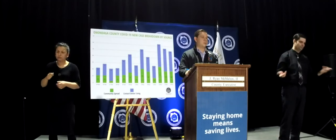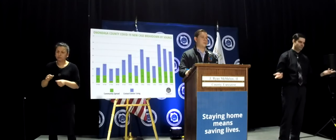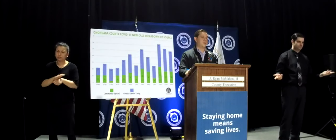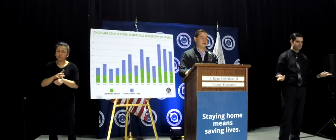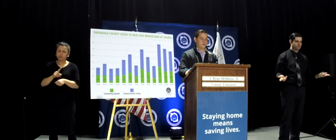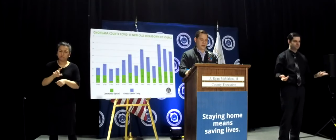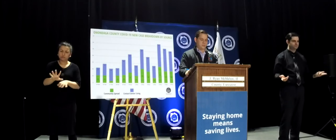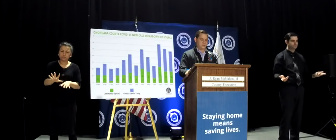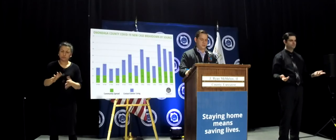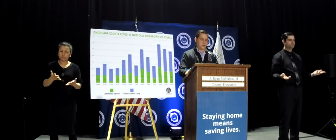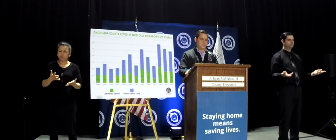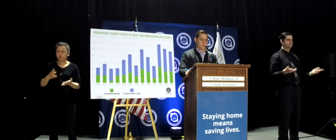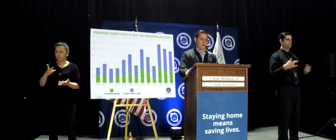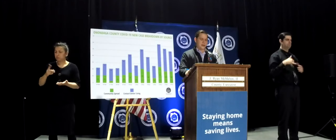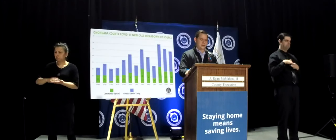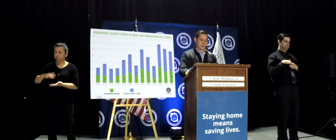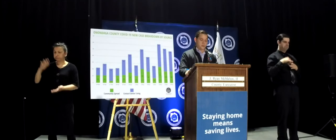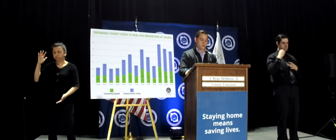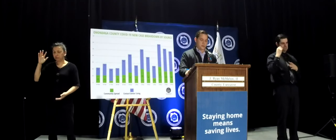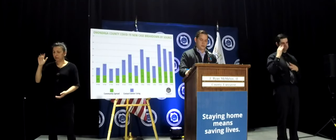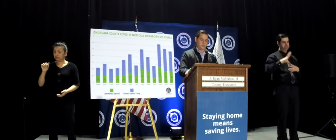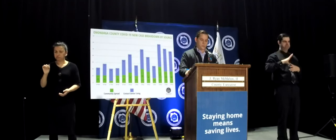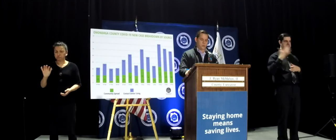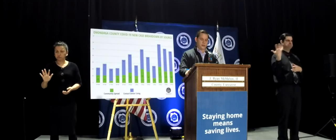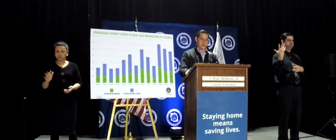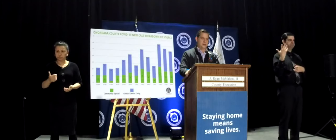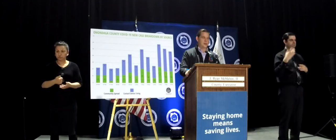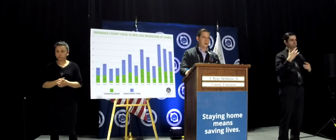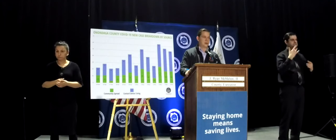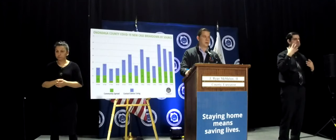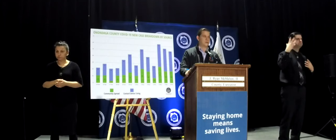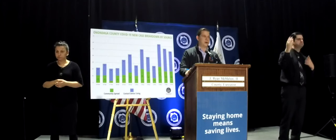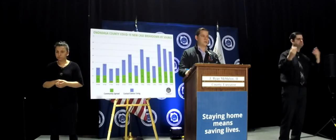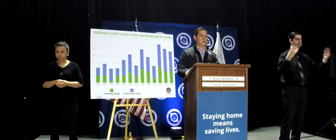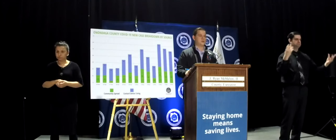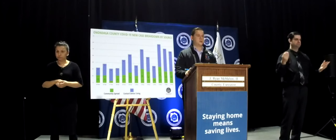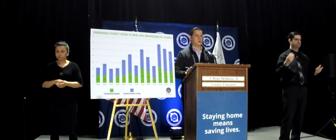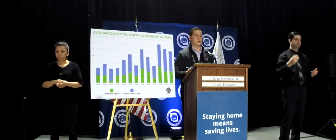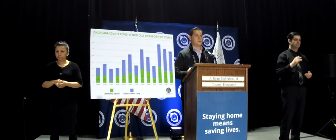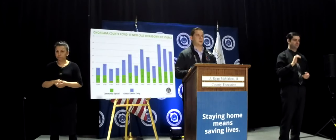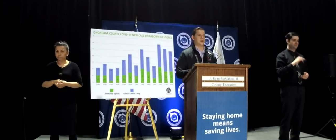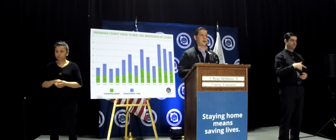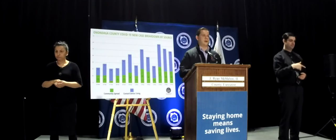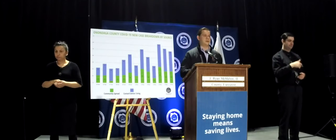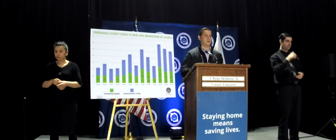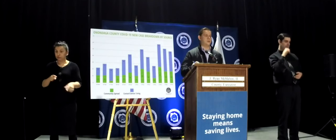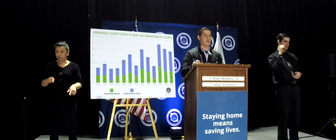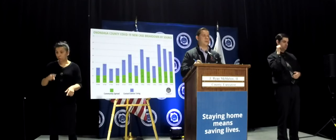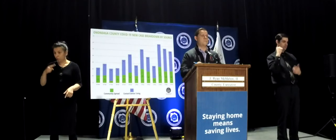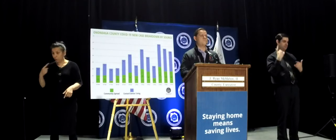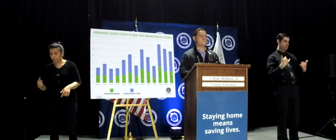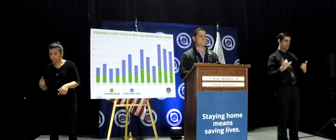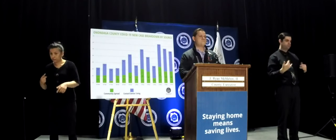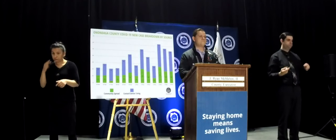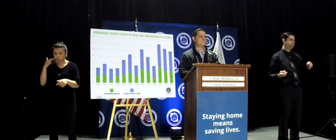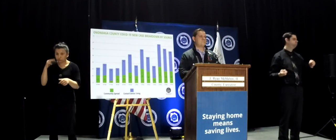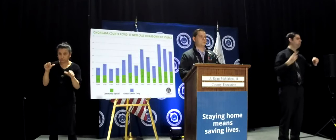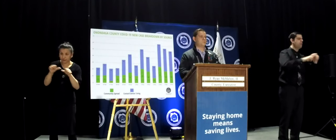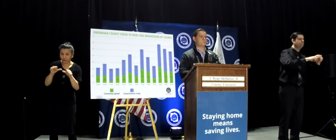timeline would fit if we had a big jump in one day. It looks like we had a jump in one day. I don't know if that was under 200 yesterday or not. I don't remember.